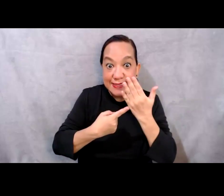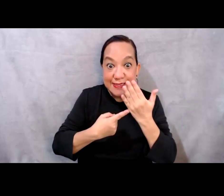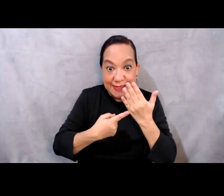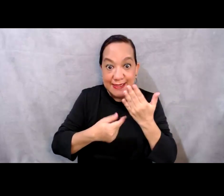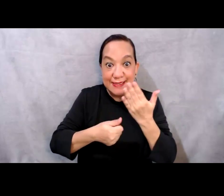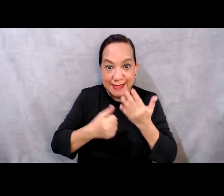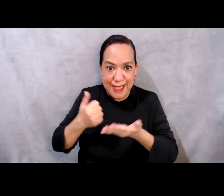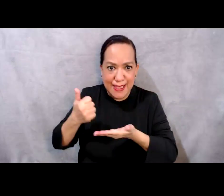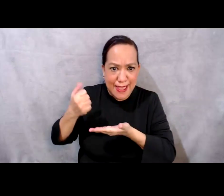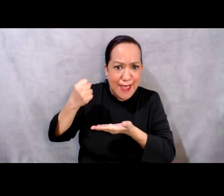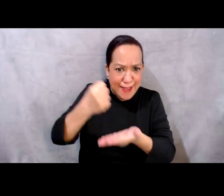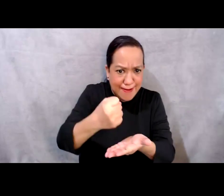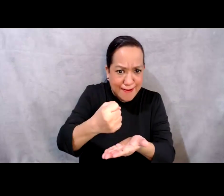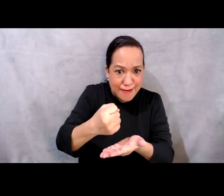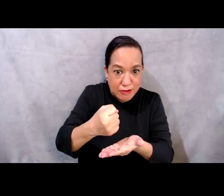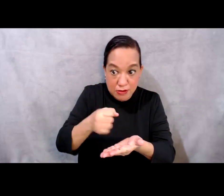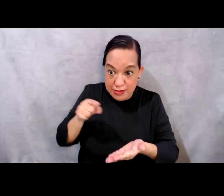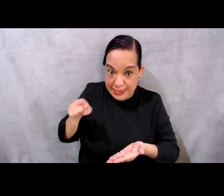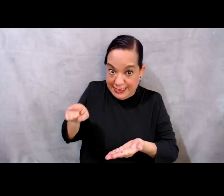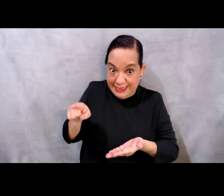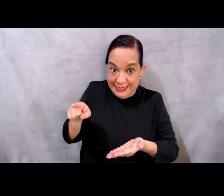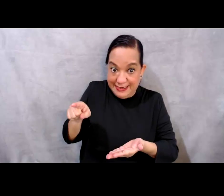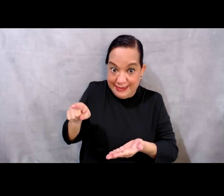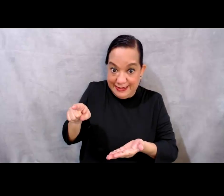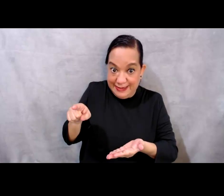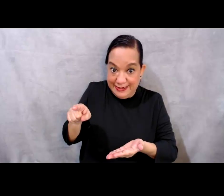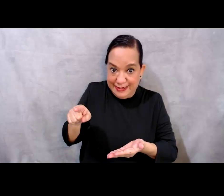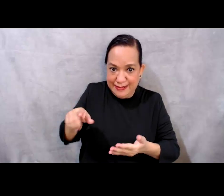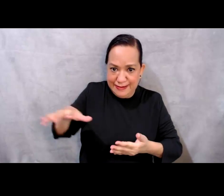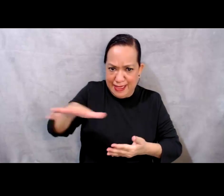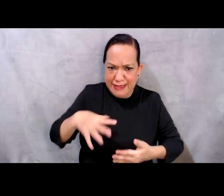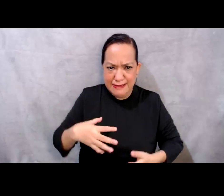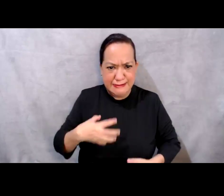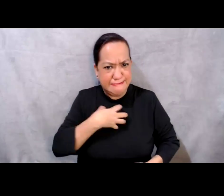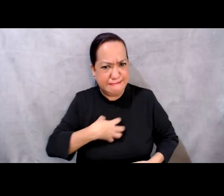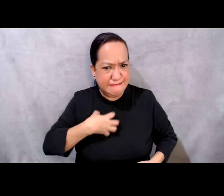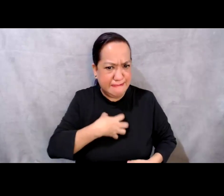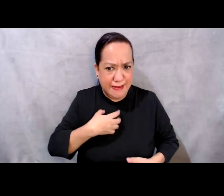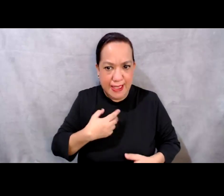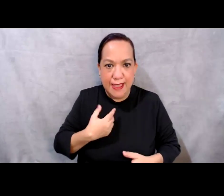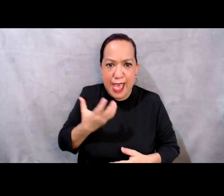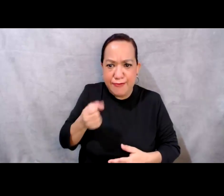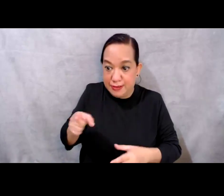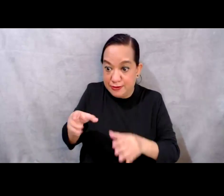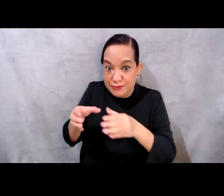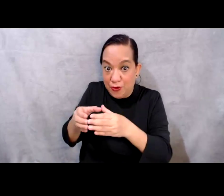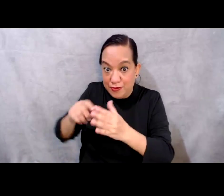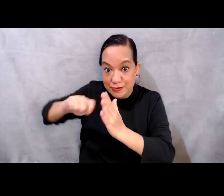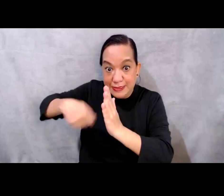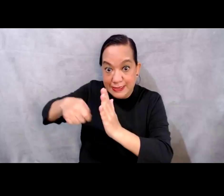filed, this was the first concerning a private sector project and the 4th in the complaints registry